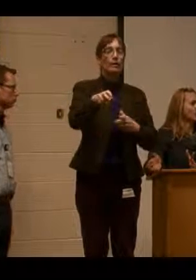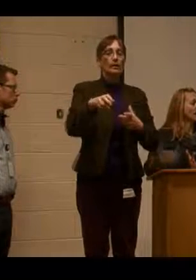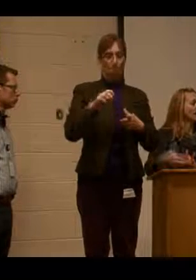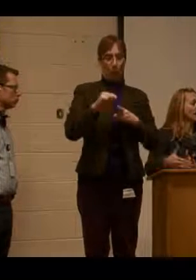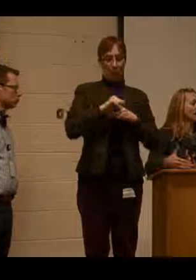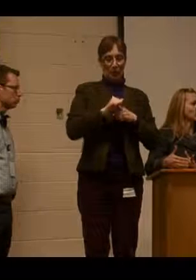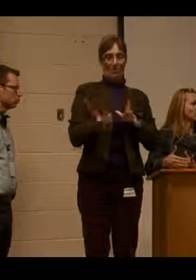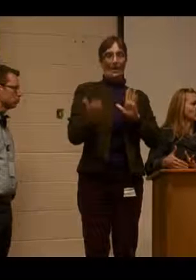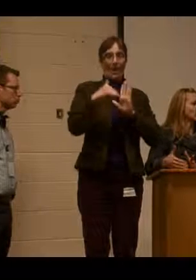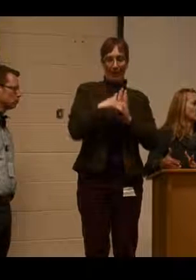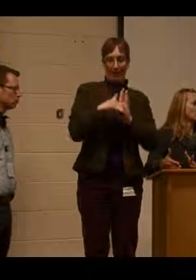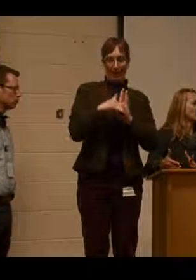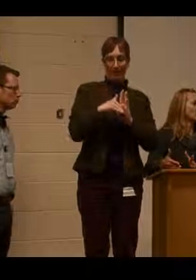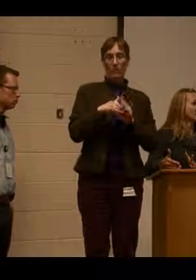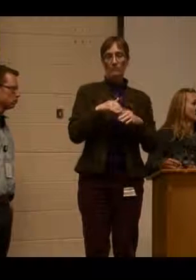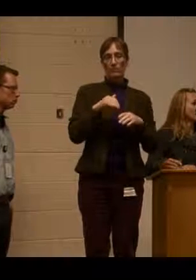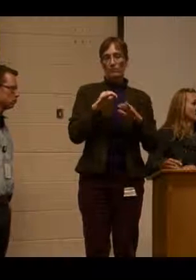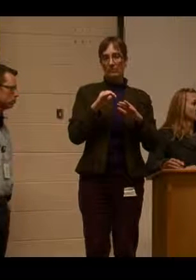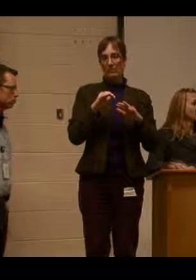B.